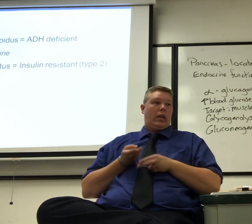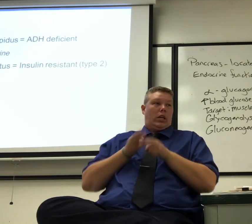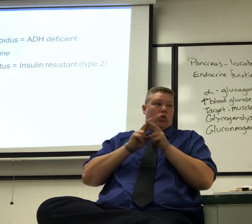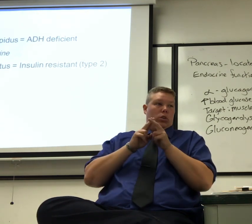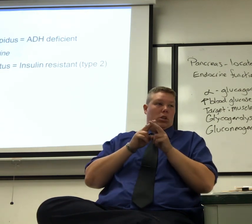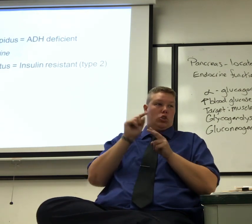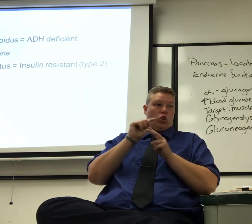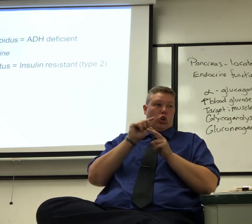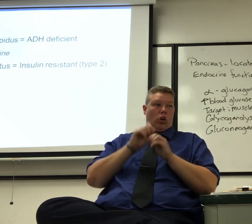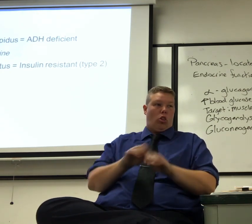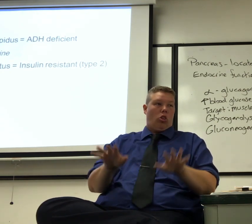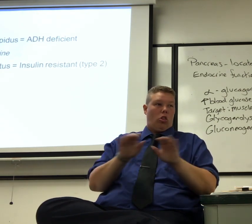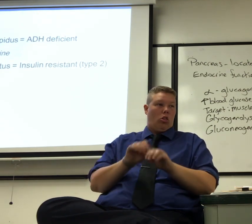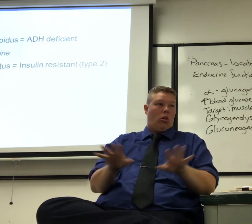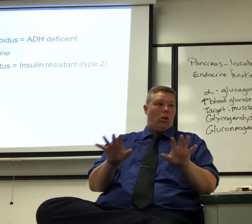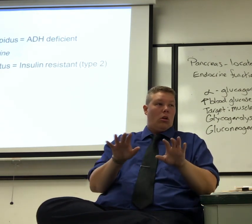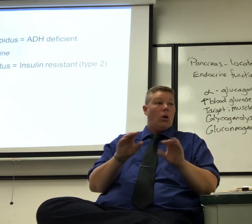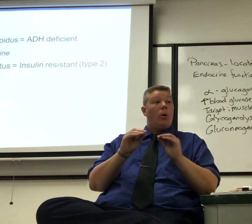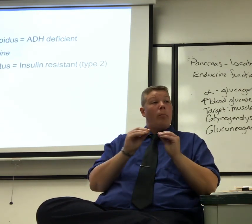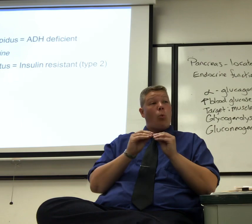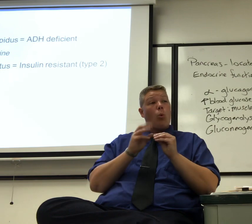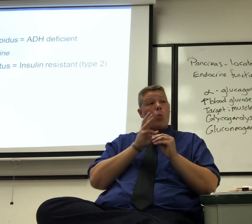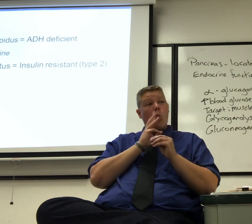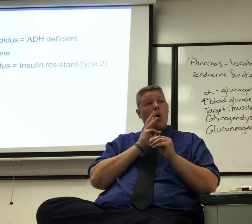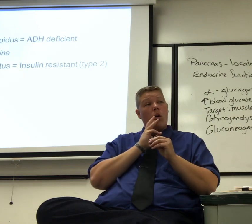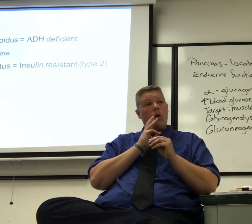output. So if you're deficient in it, you would